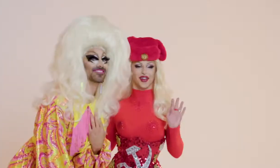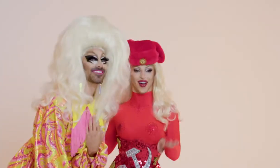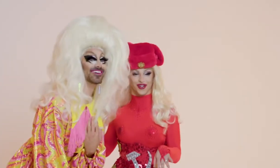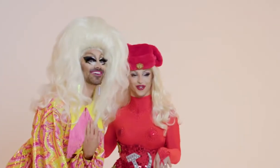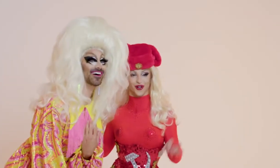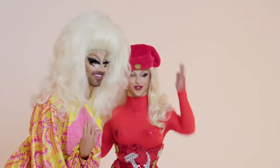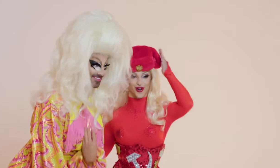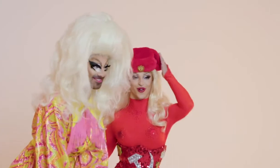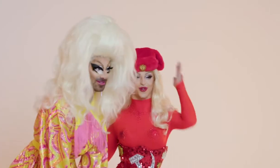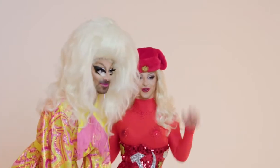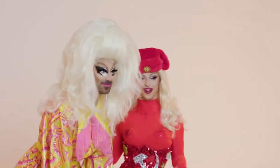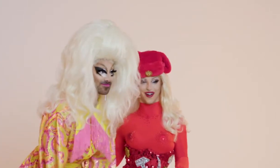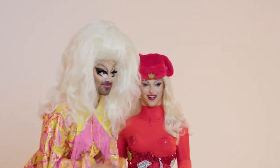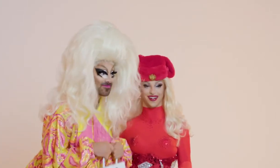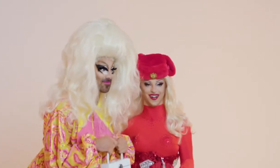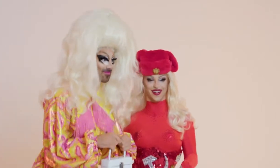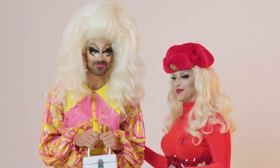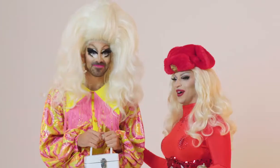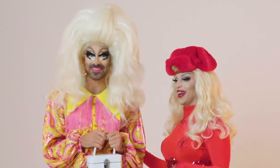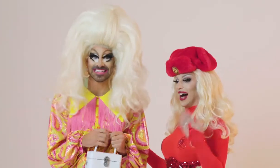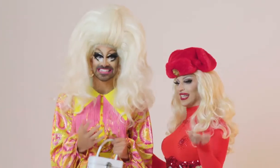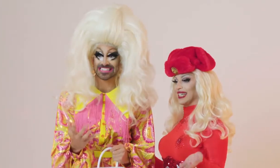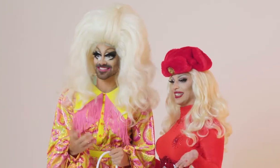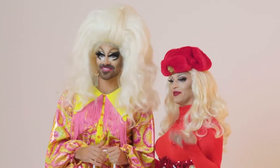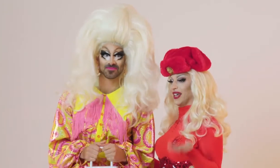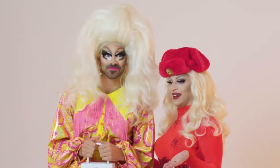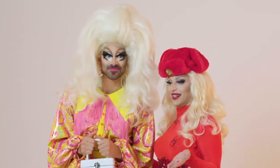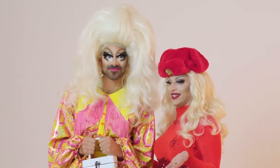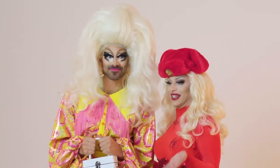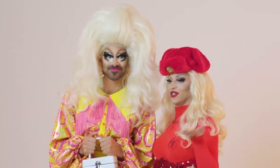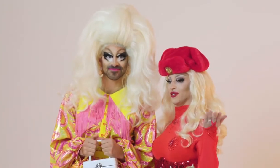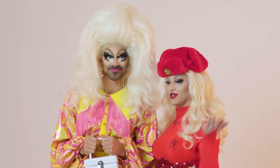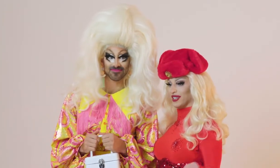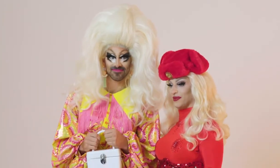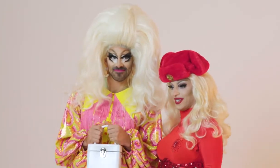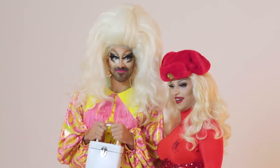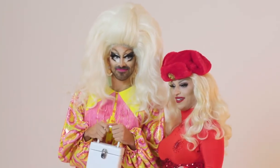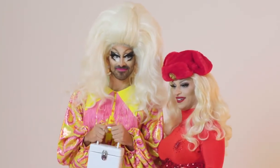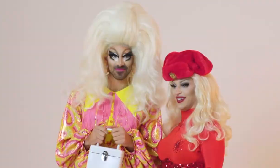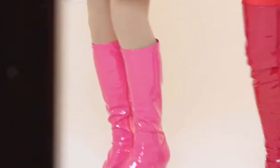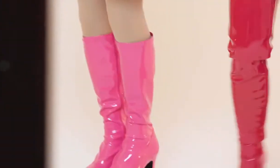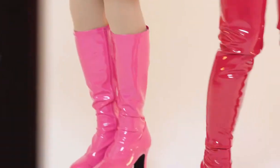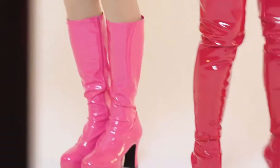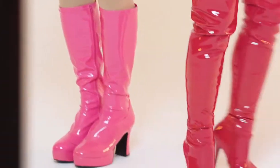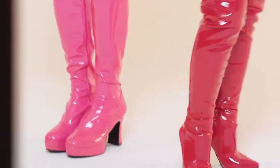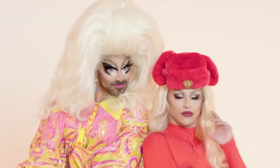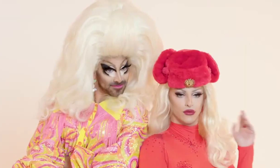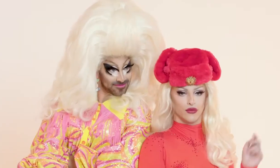Now, I don't know if you know who we are, but I decided to make us into Trixie Mattel and Katya blah blah blah